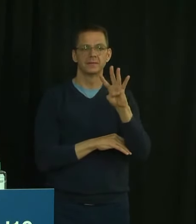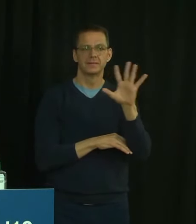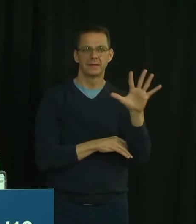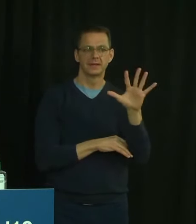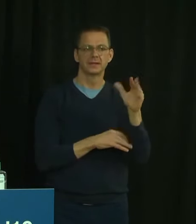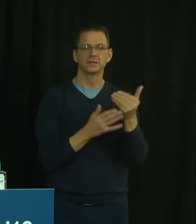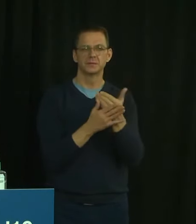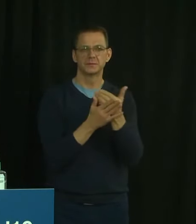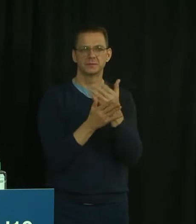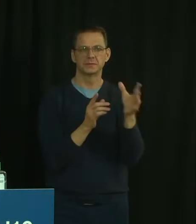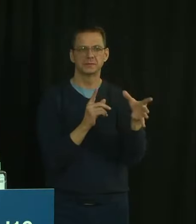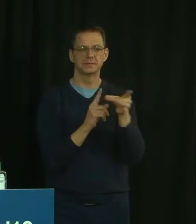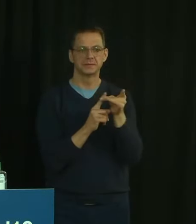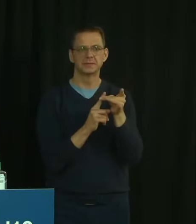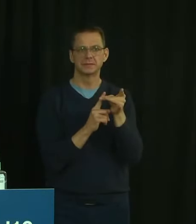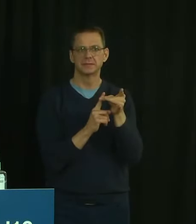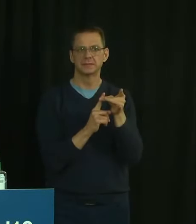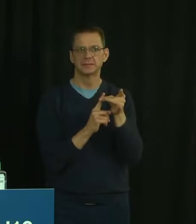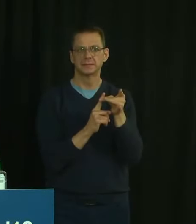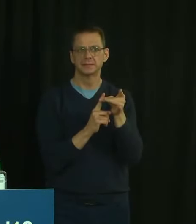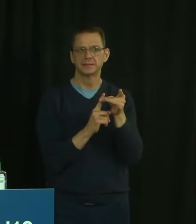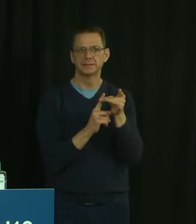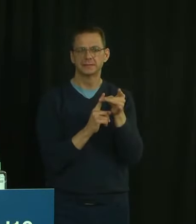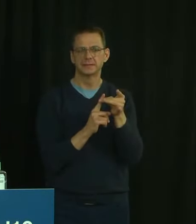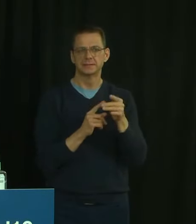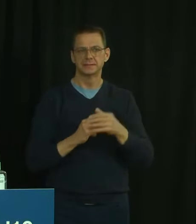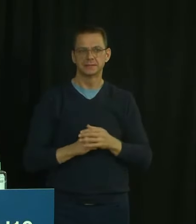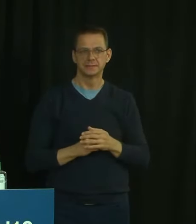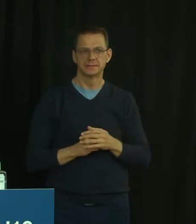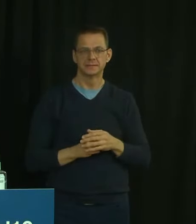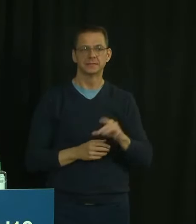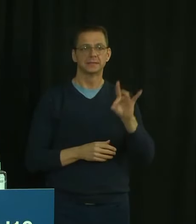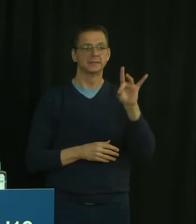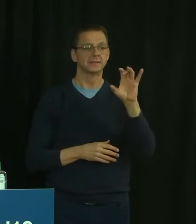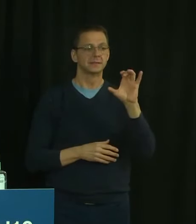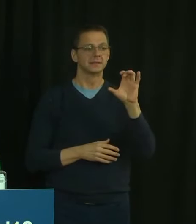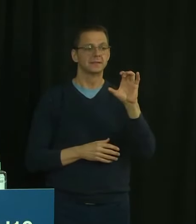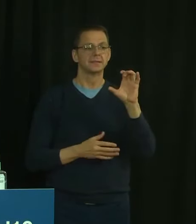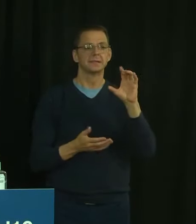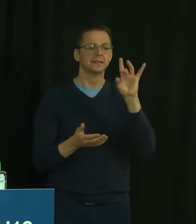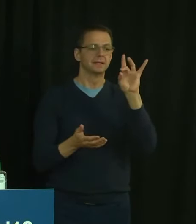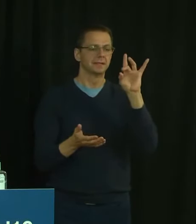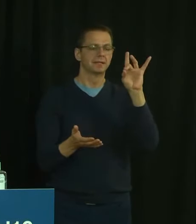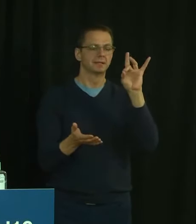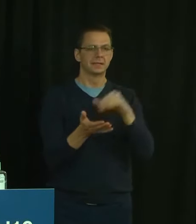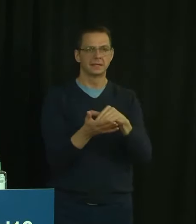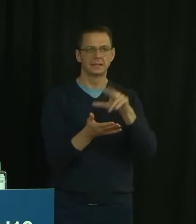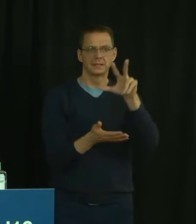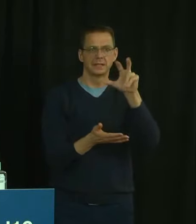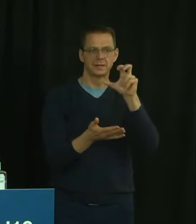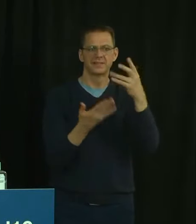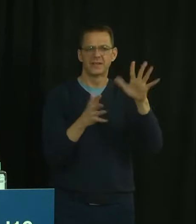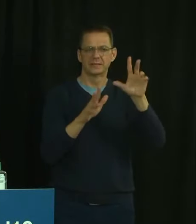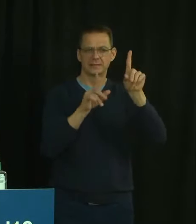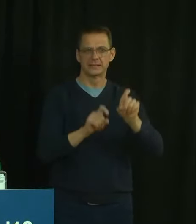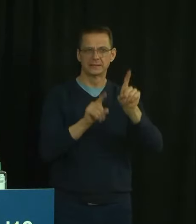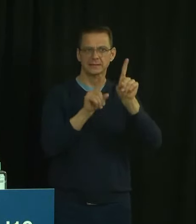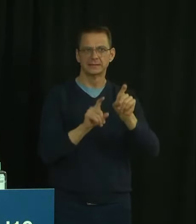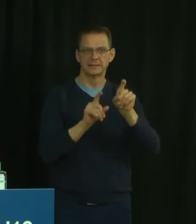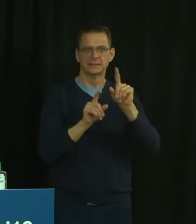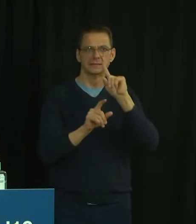6.5%. We have identified 249 new cases of the variants of concern.